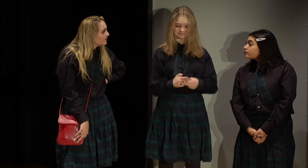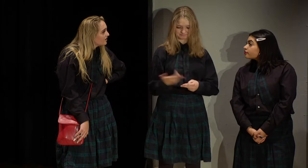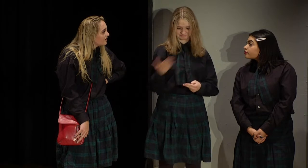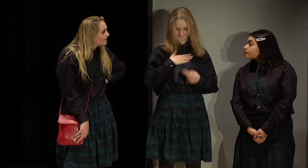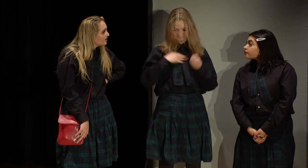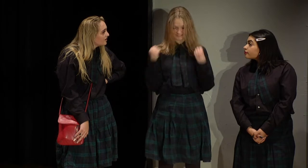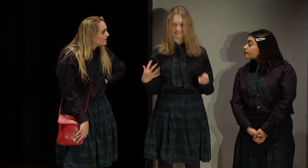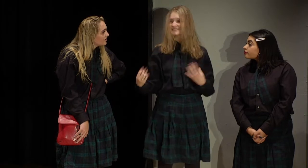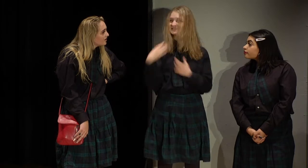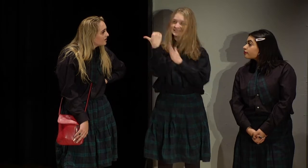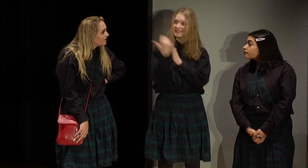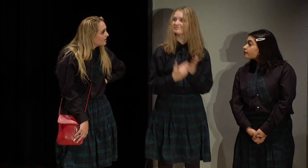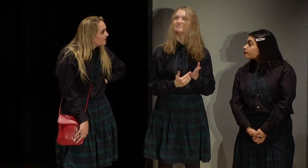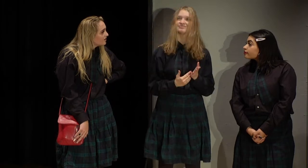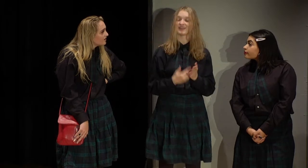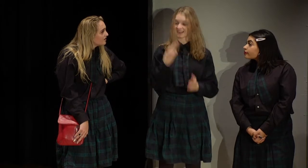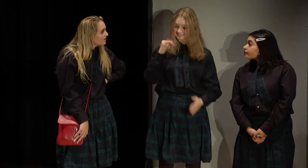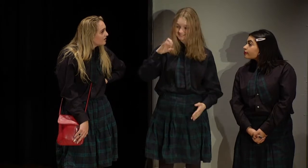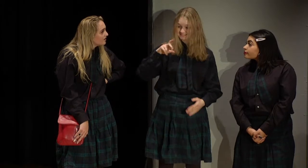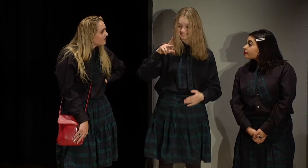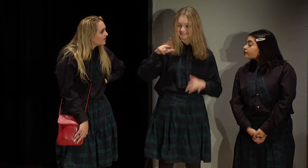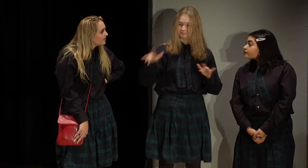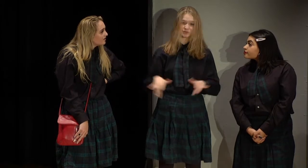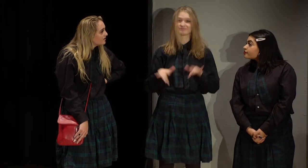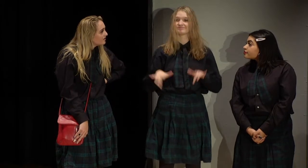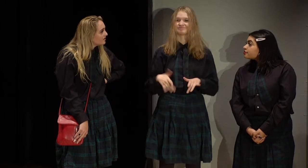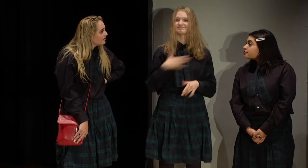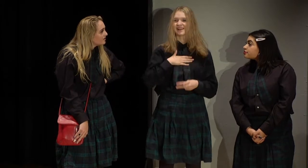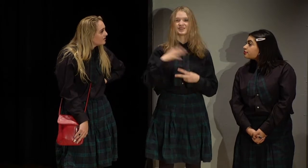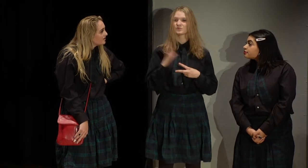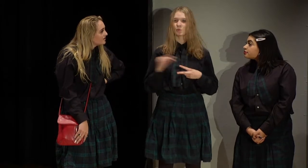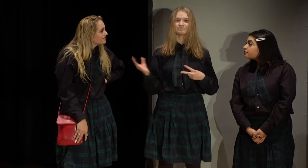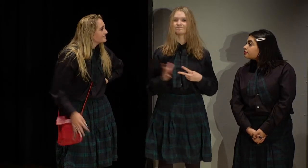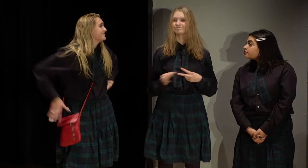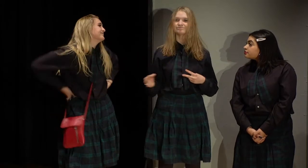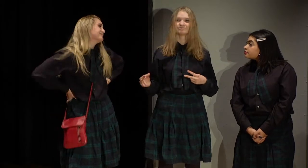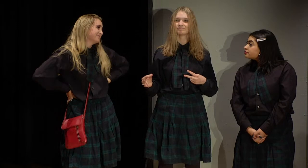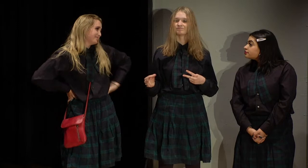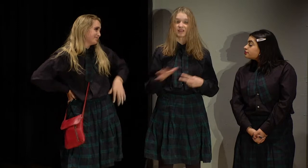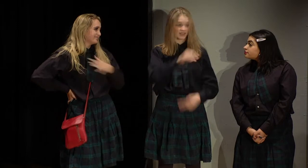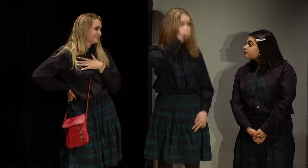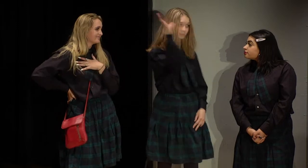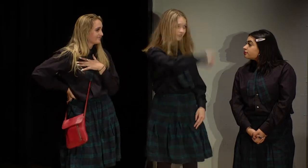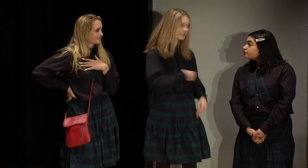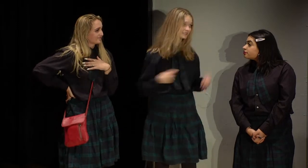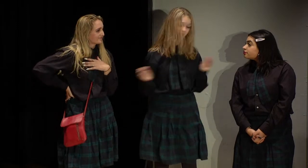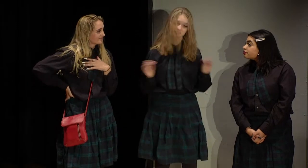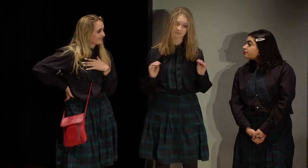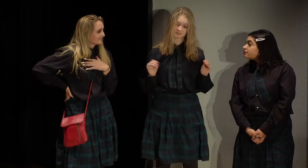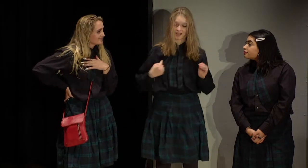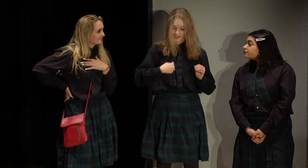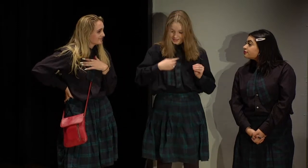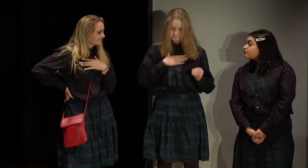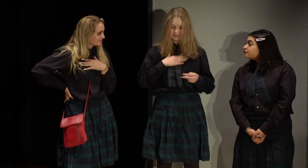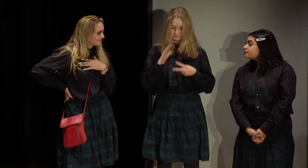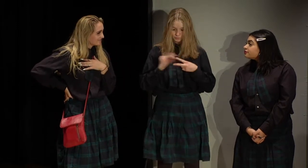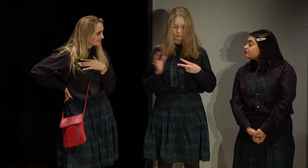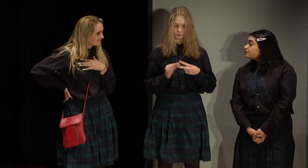Lindsay. Choices for me, where I live, who moves in with us, what my last name is. But hacking that computer, that